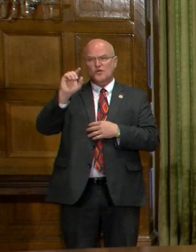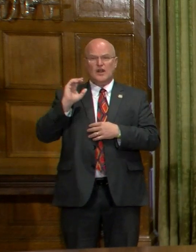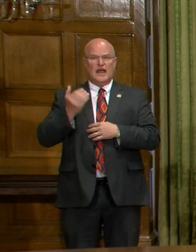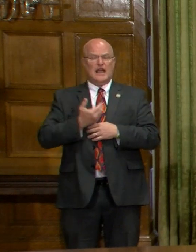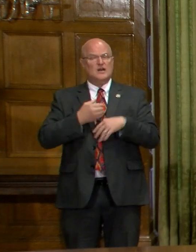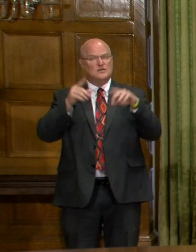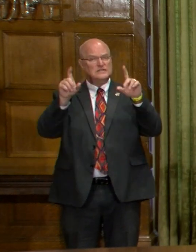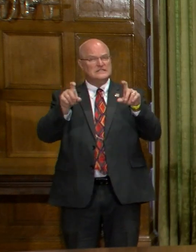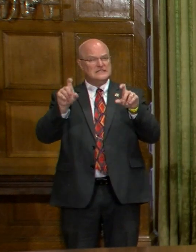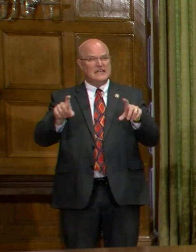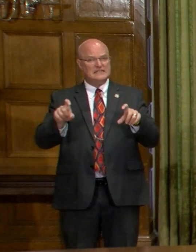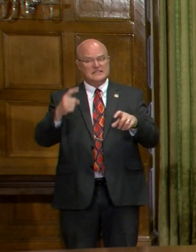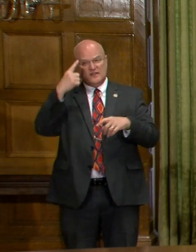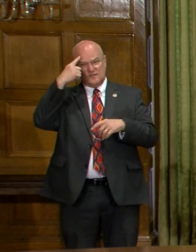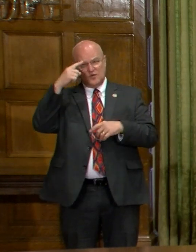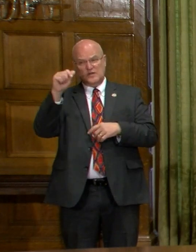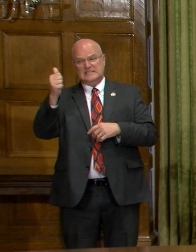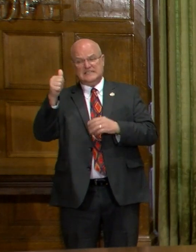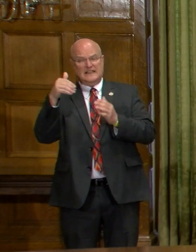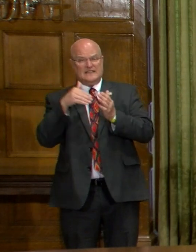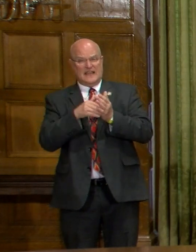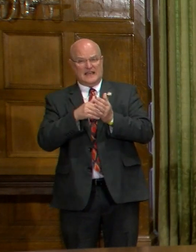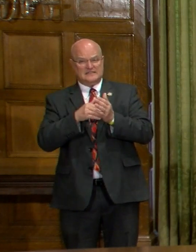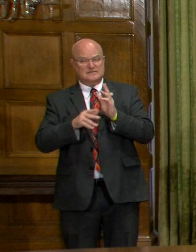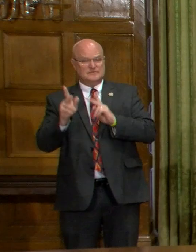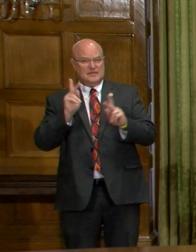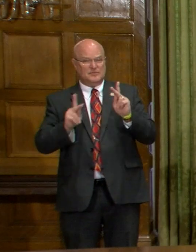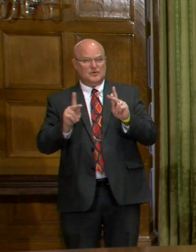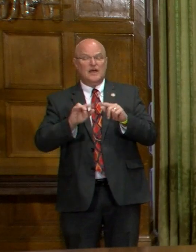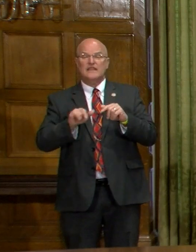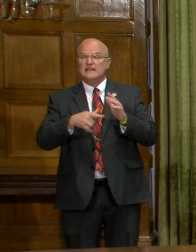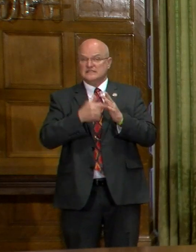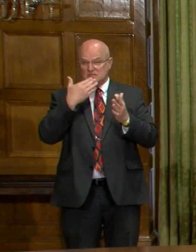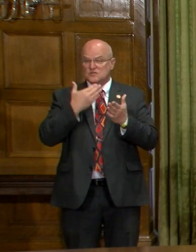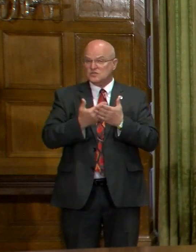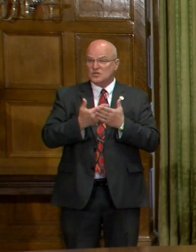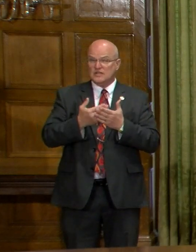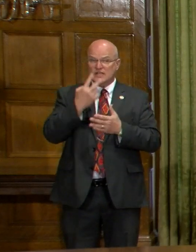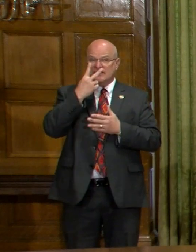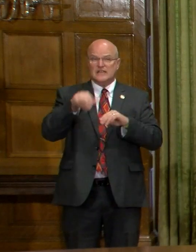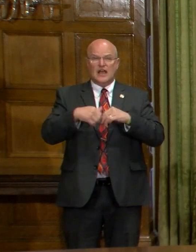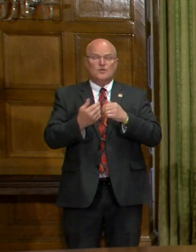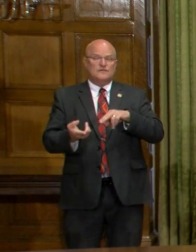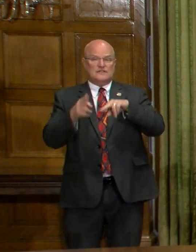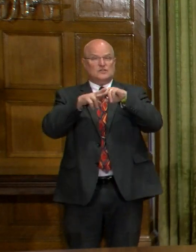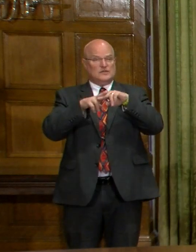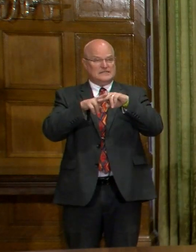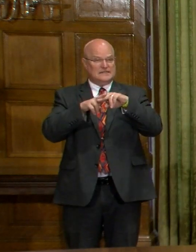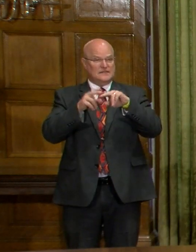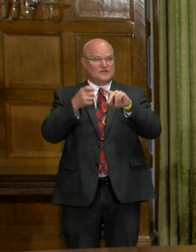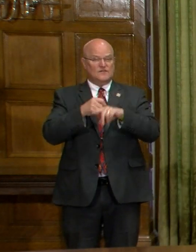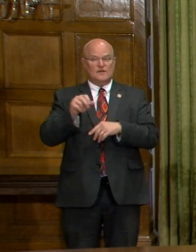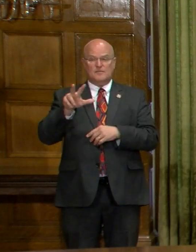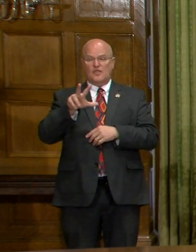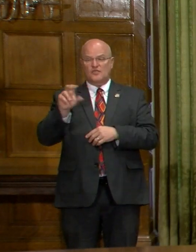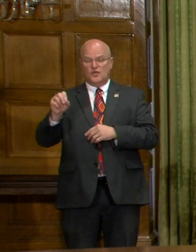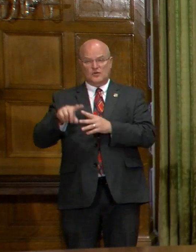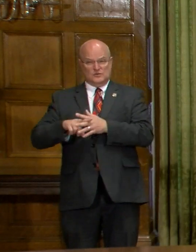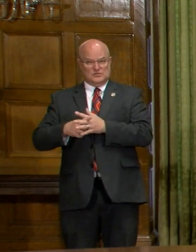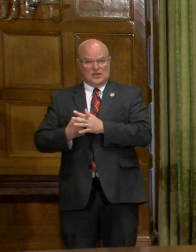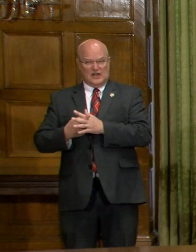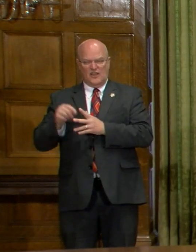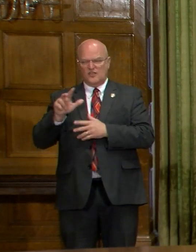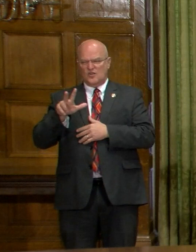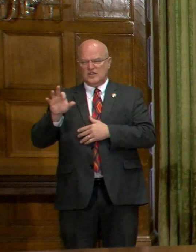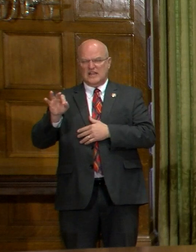our testing per 10,000. This is an encouraging sign. And then you can see how we've increased it from 30 as we started